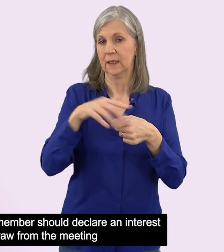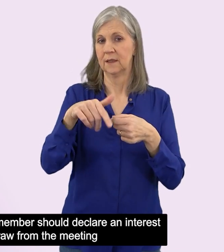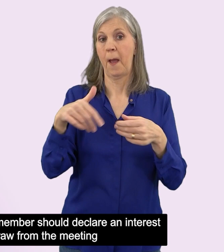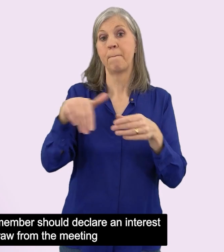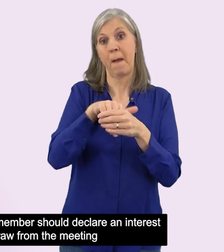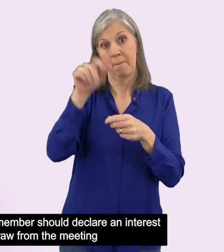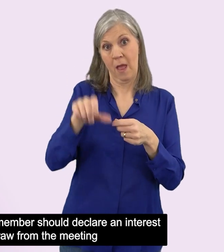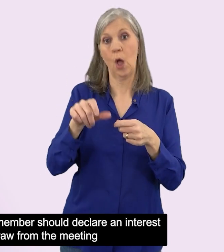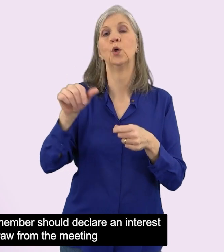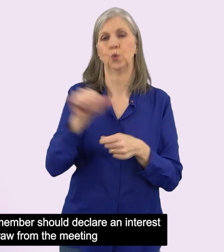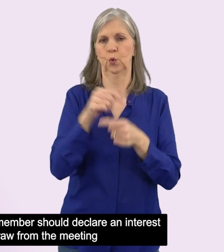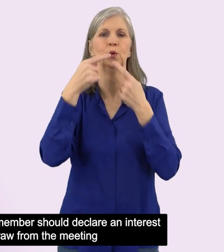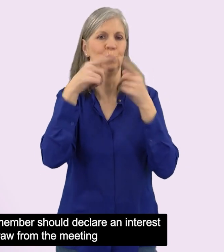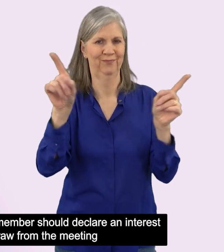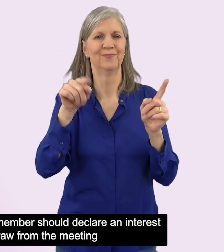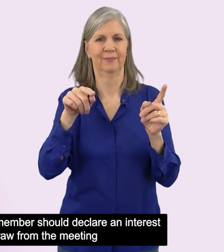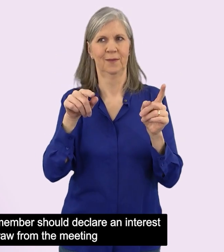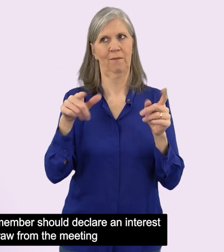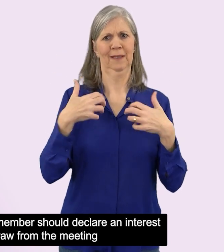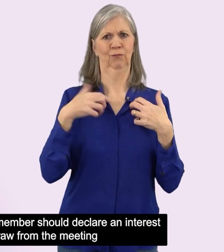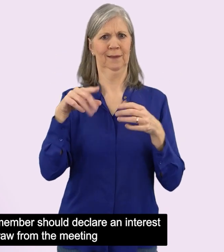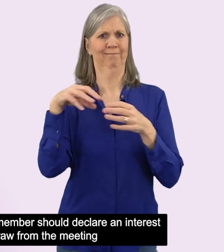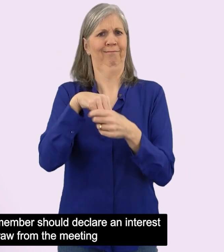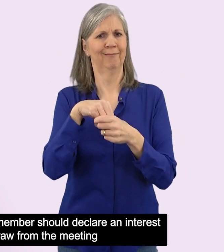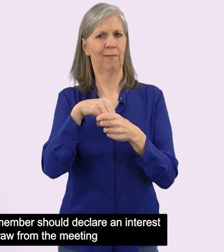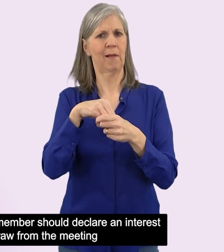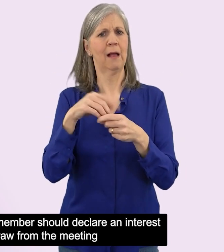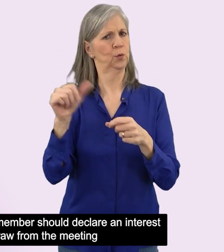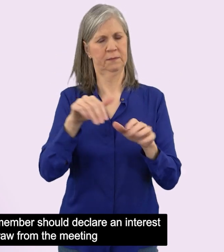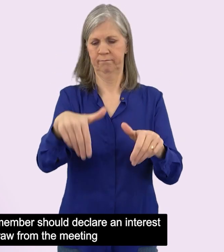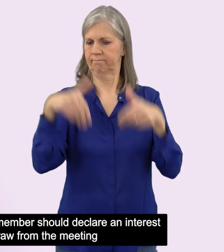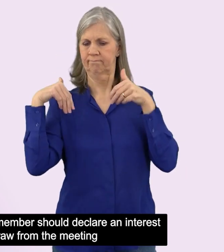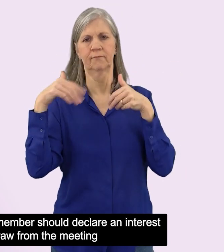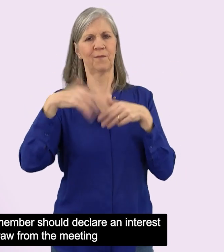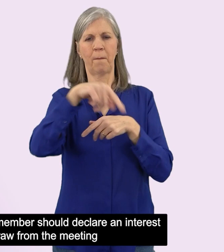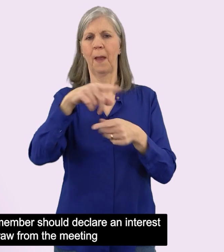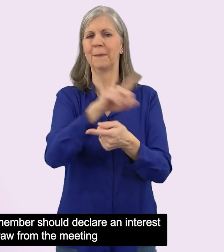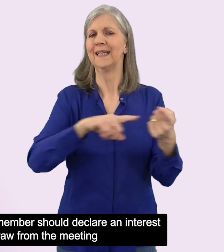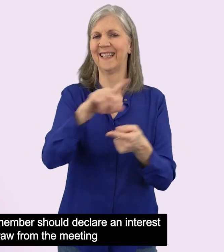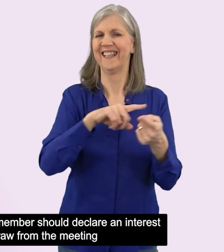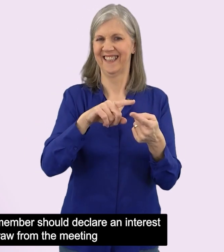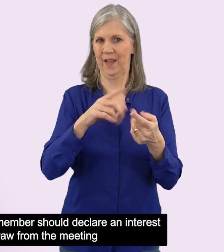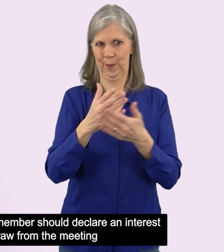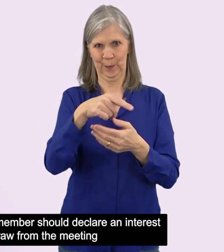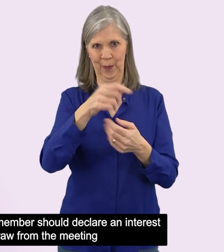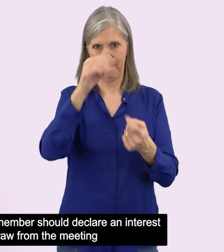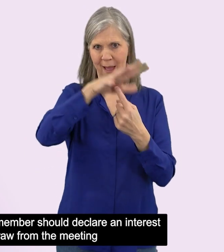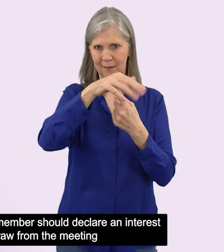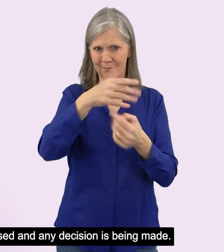In such situations, the member should declare an interest and withdraw from the meeting while the matter is discussed and